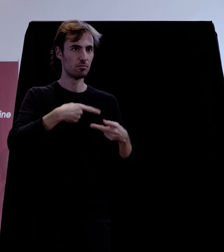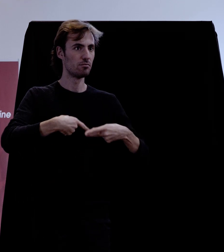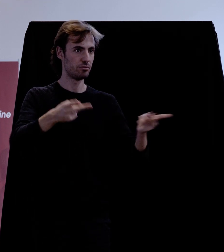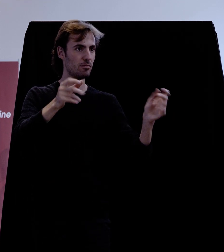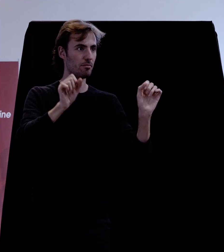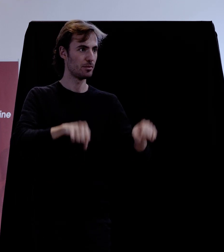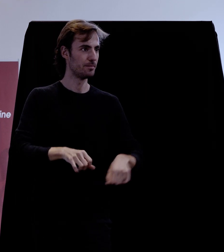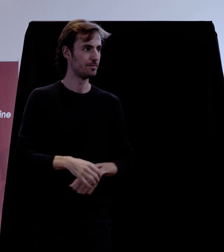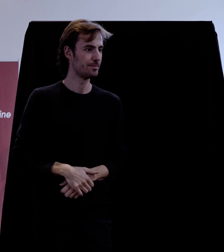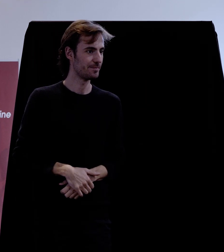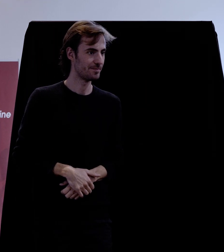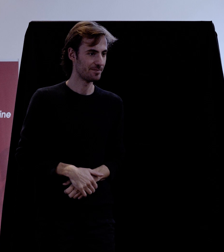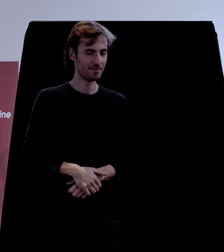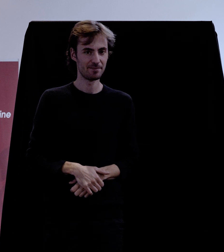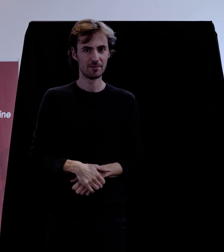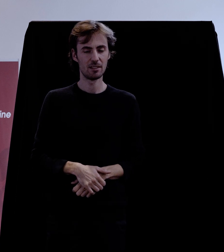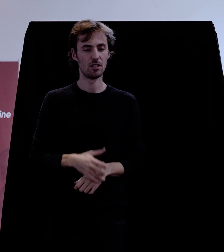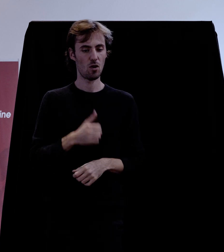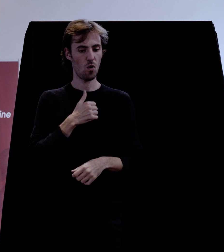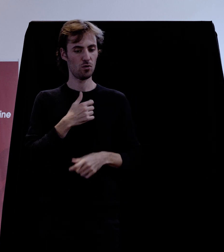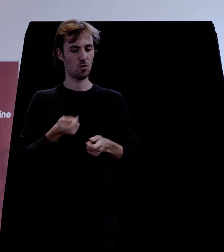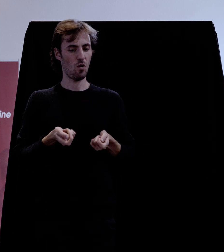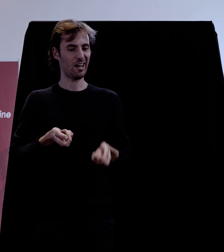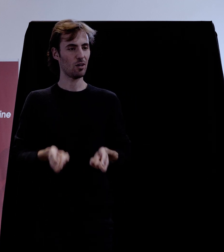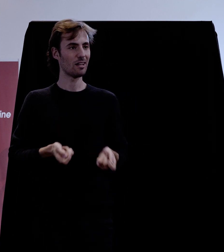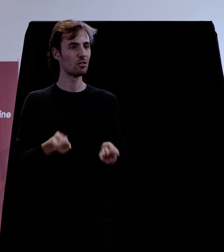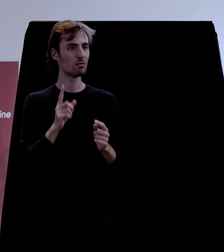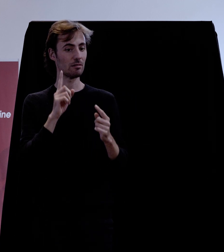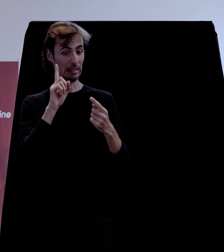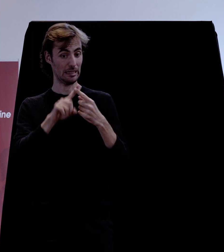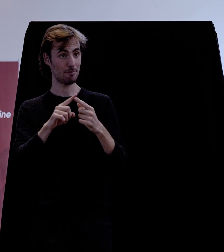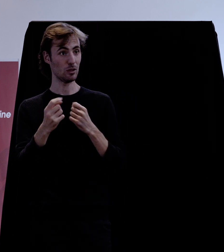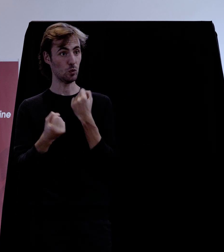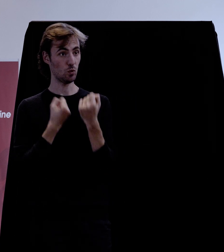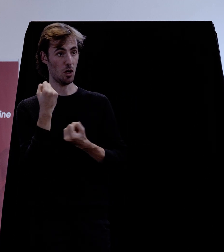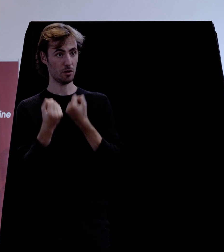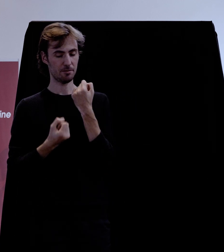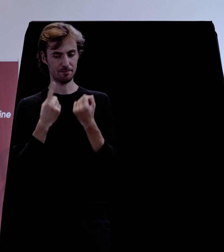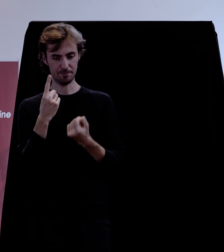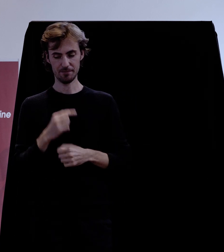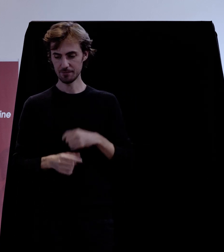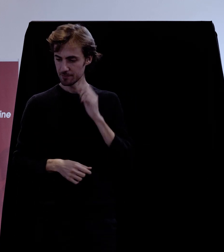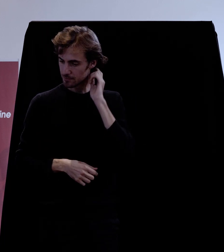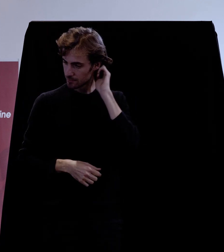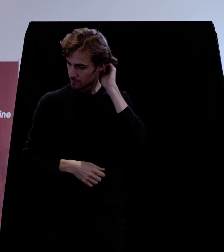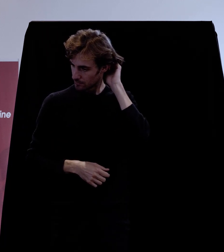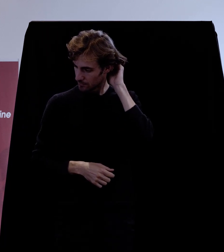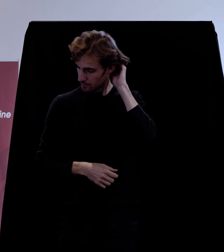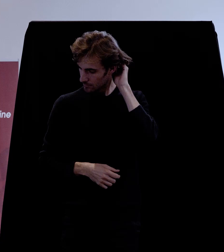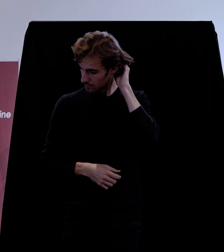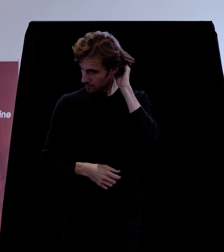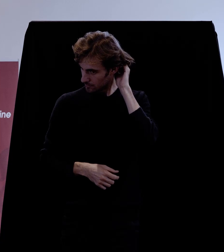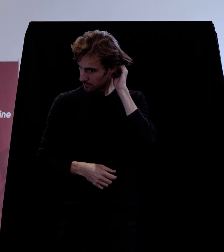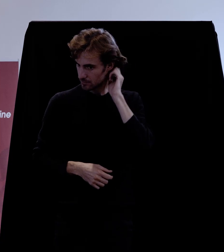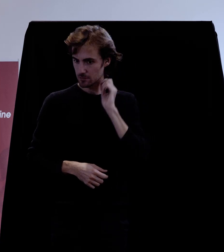So a lot of pain is tied up with pain anxiety and pain catastrophizing. Pain's usually worse, right,